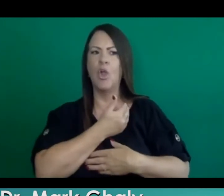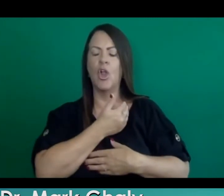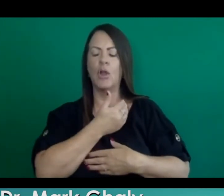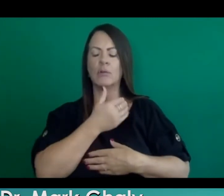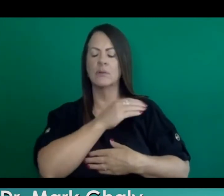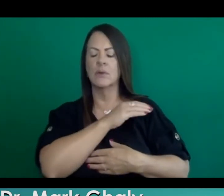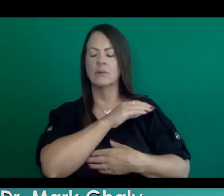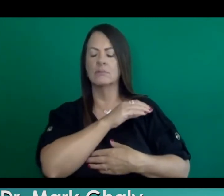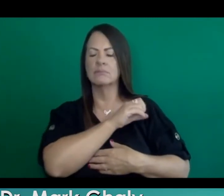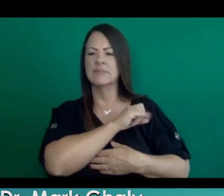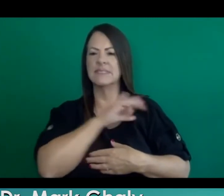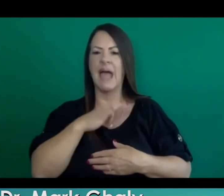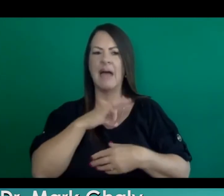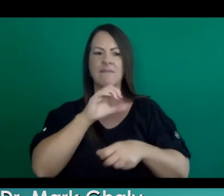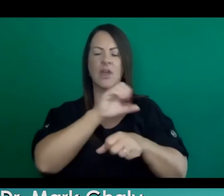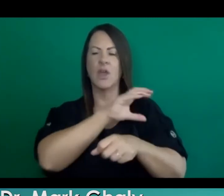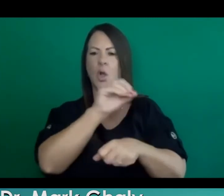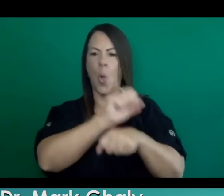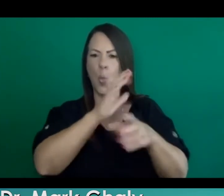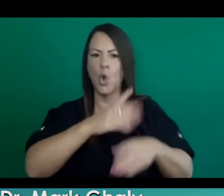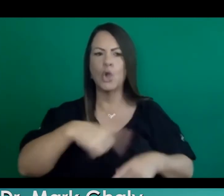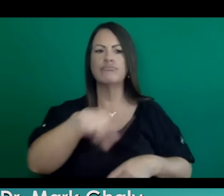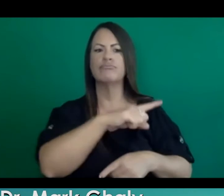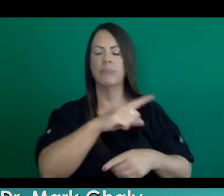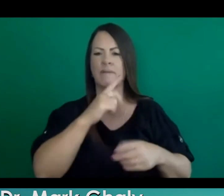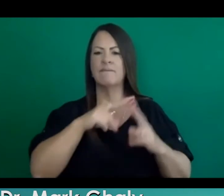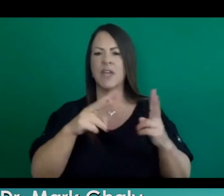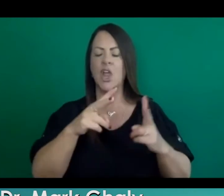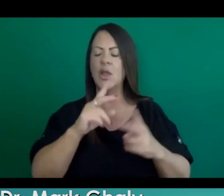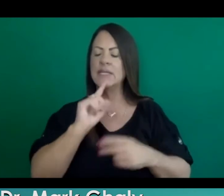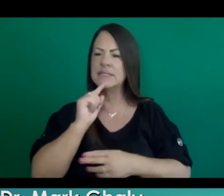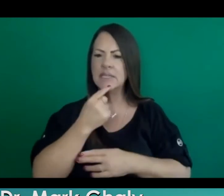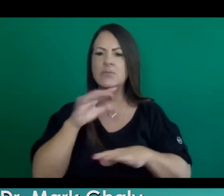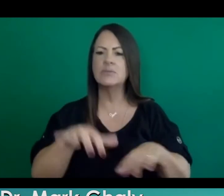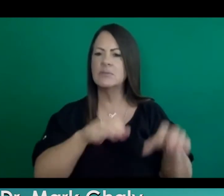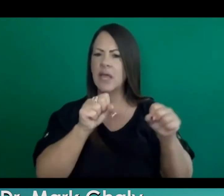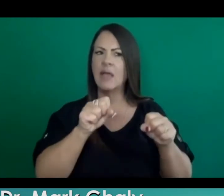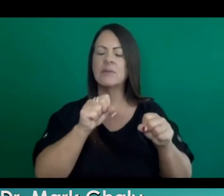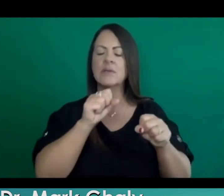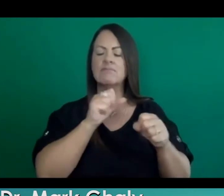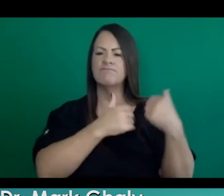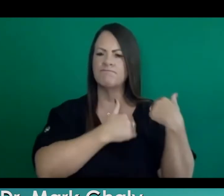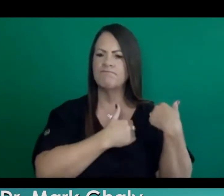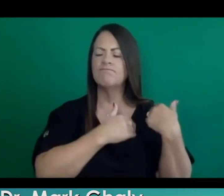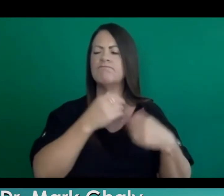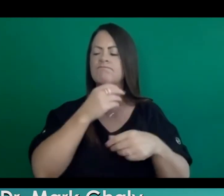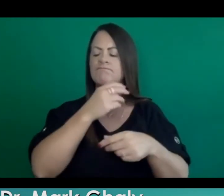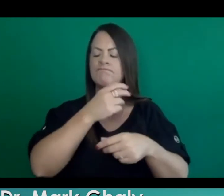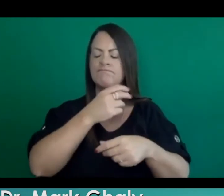at the local level. The state has augmented with both resources and